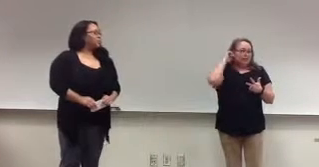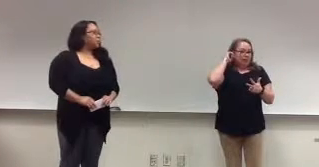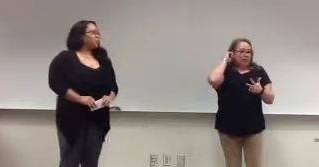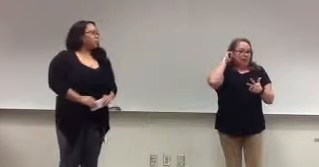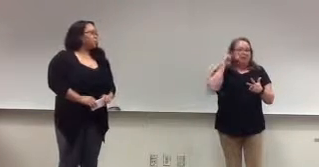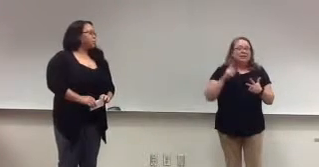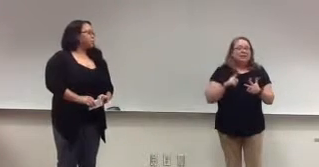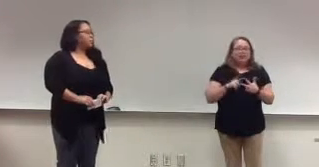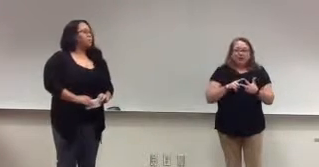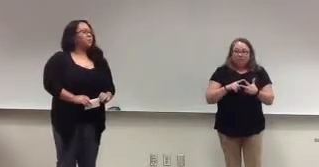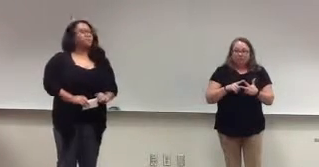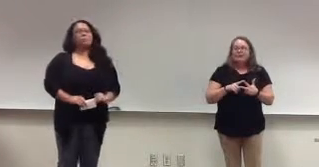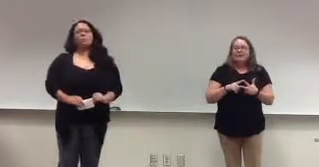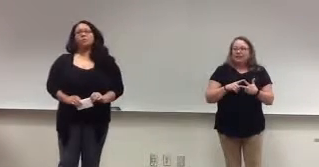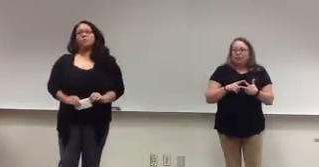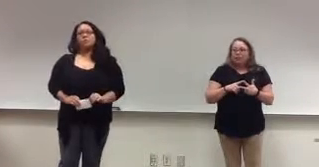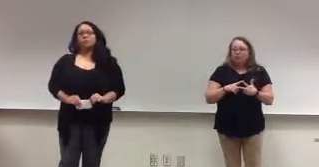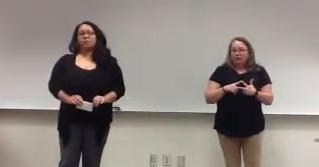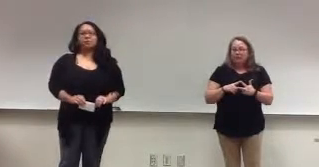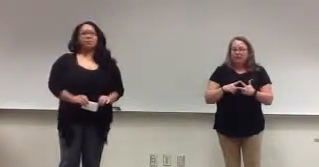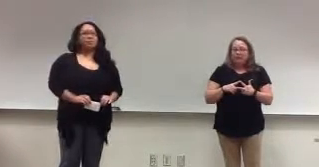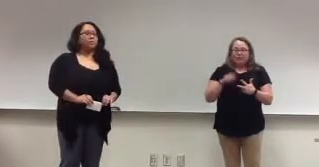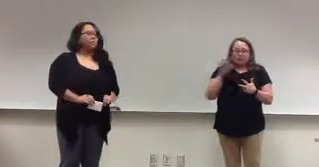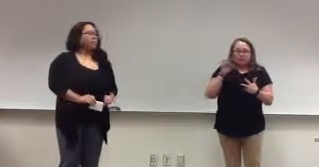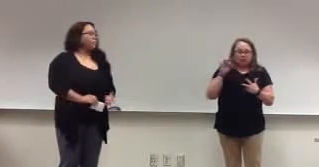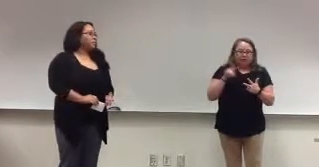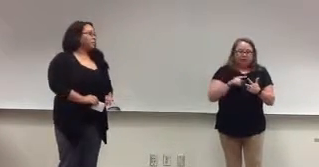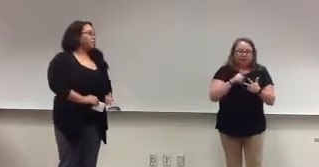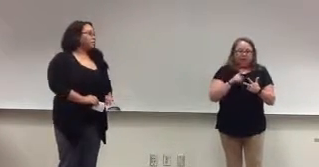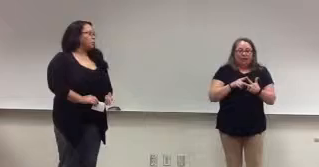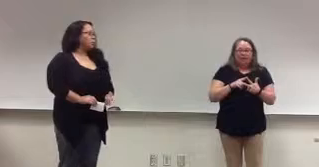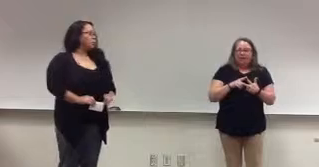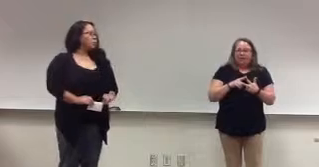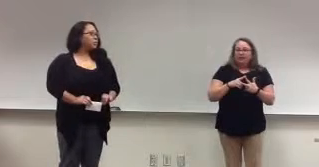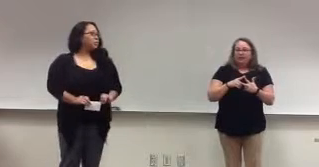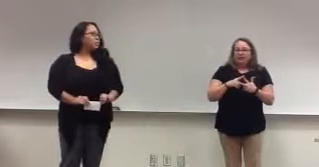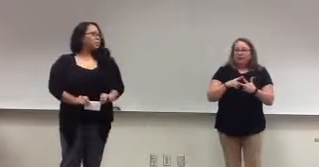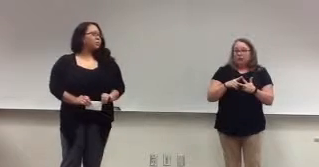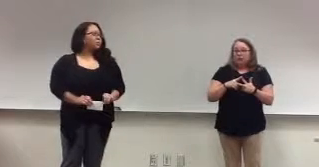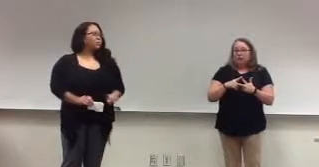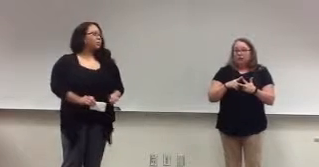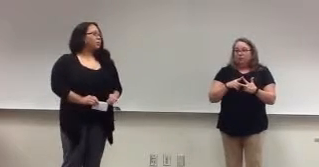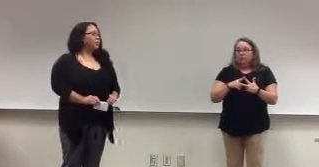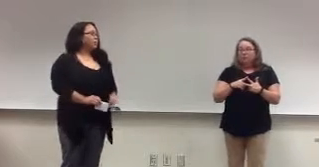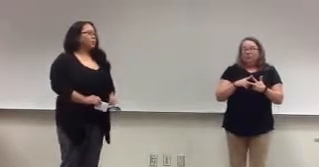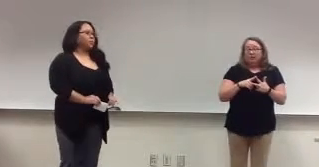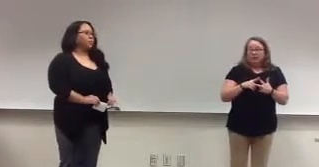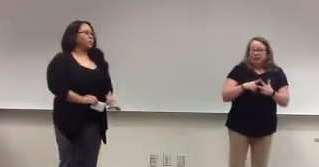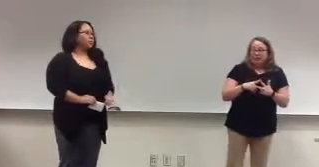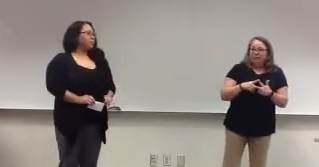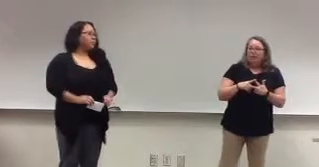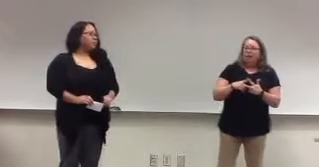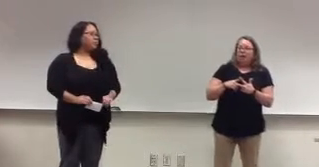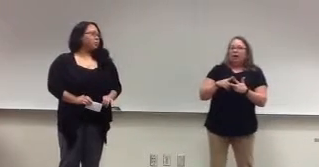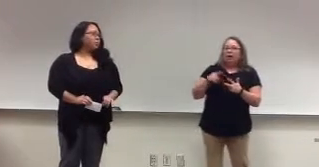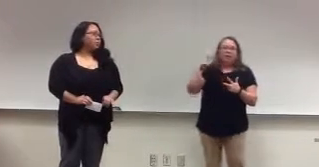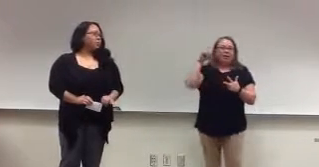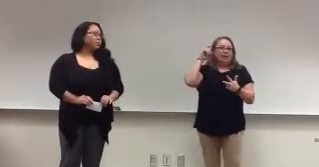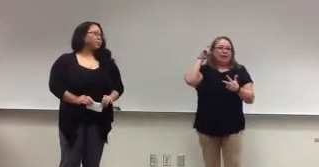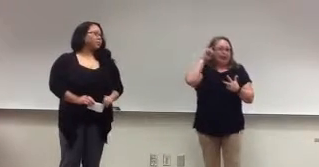hearing aids. They can basically hear voice to a certain level. Then there's the severely deaf. If they